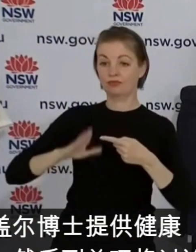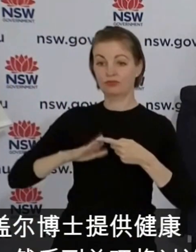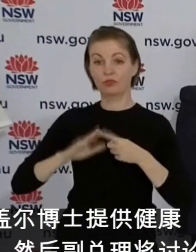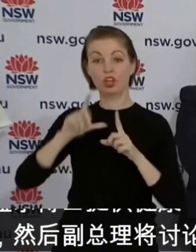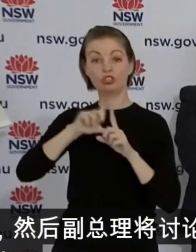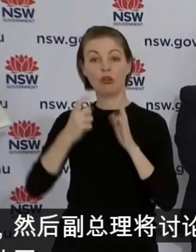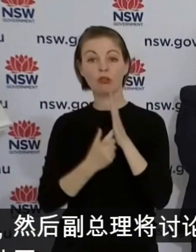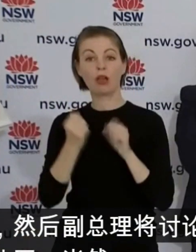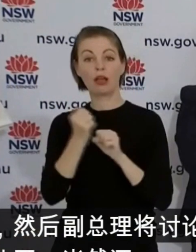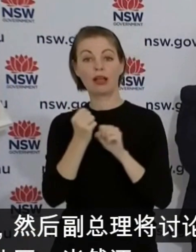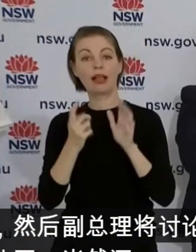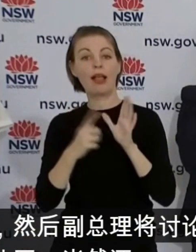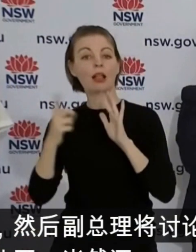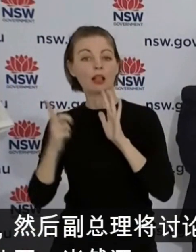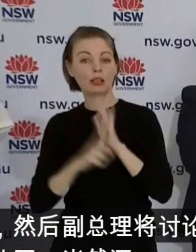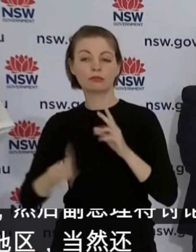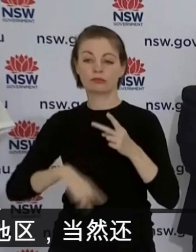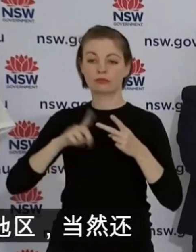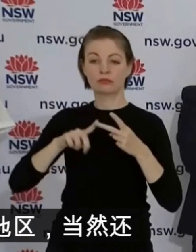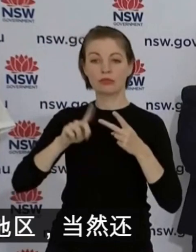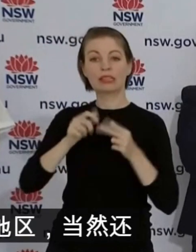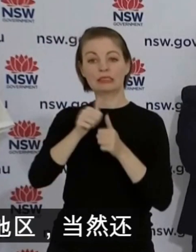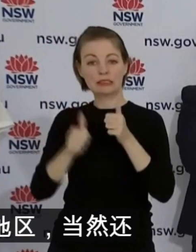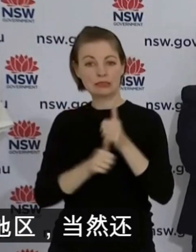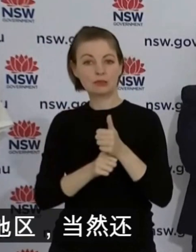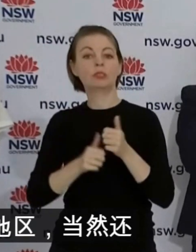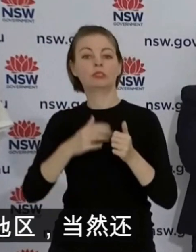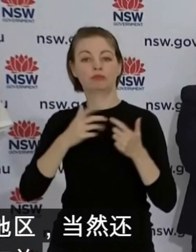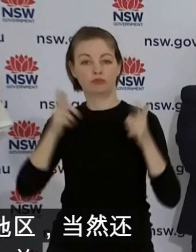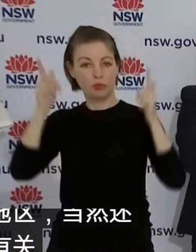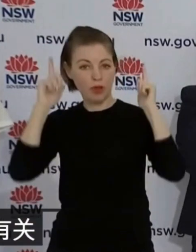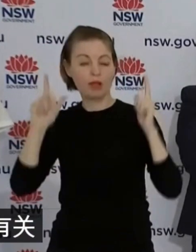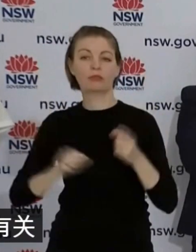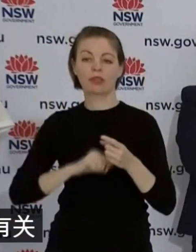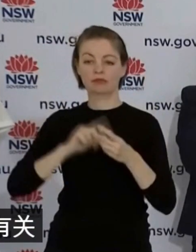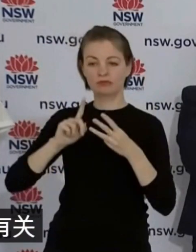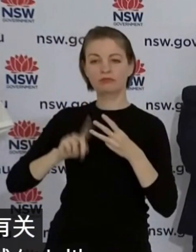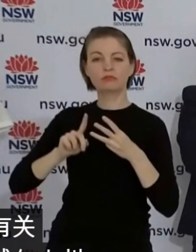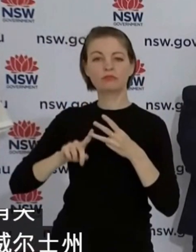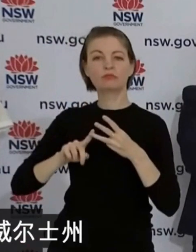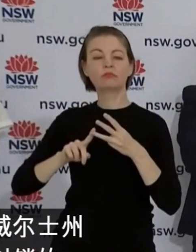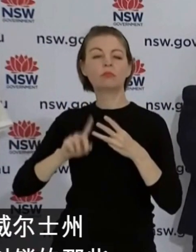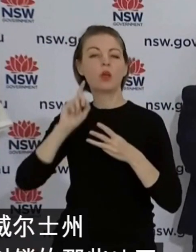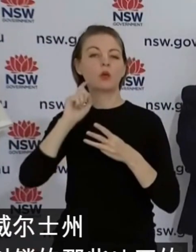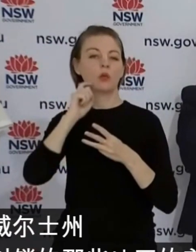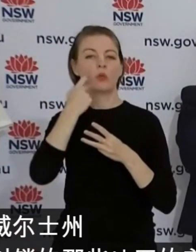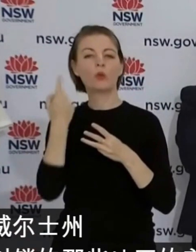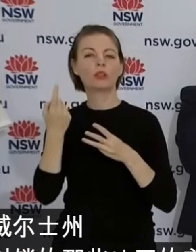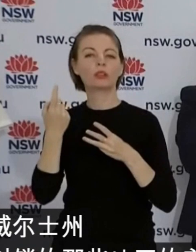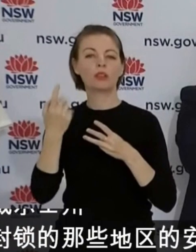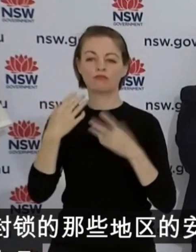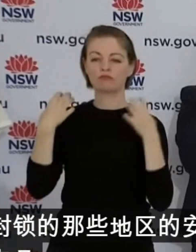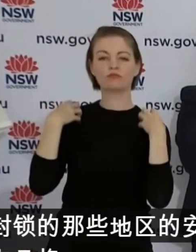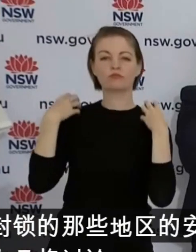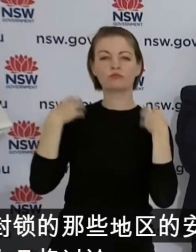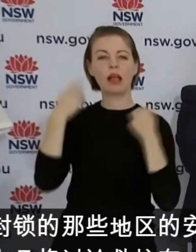talk about the regions and, of course, confirm arrangements regarding those parts of New South Wales that are coming out of lockdown. And then